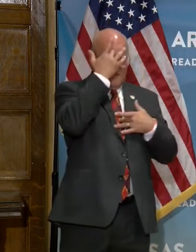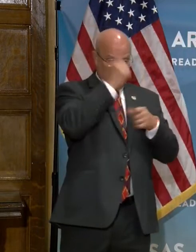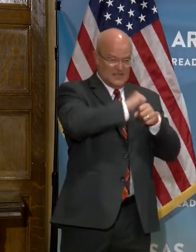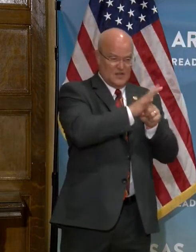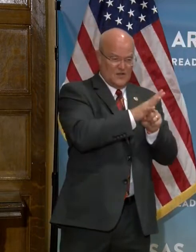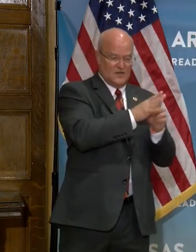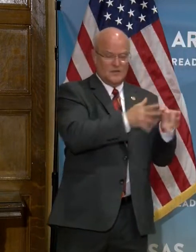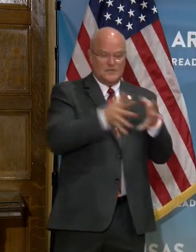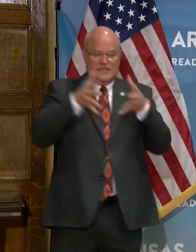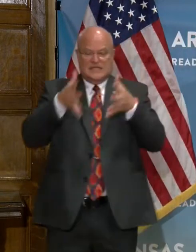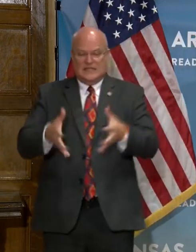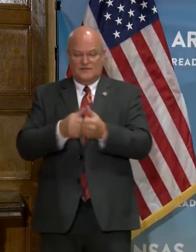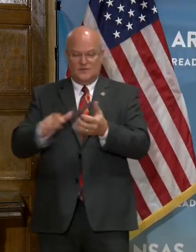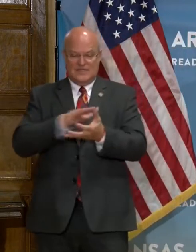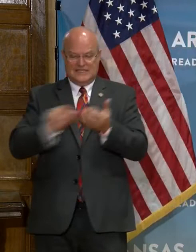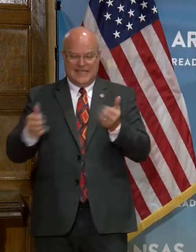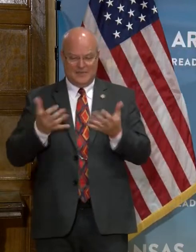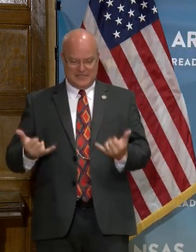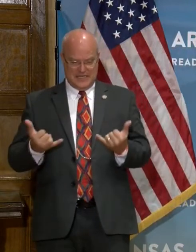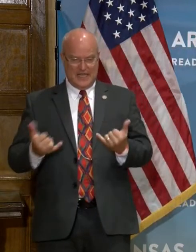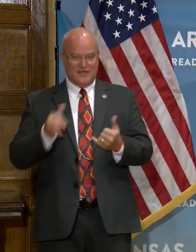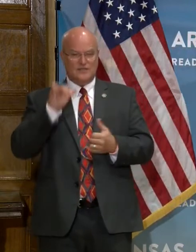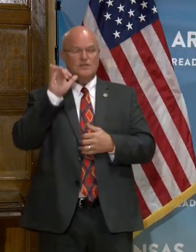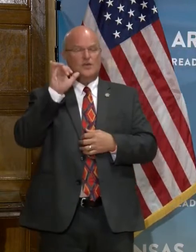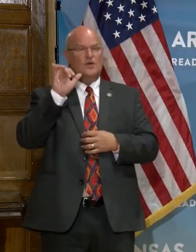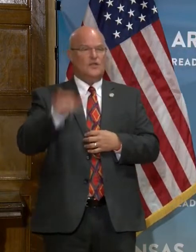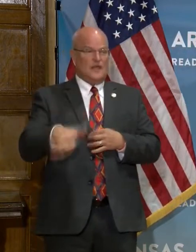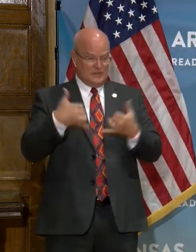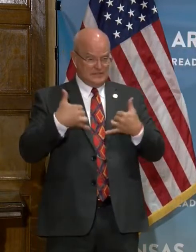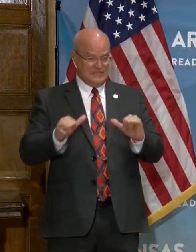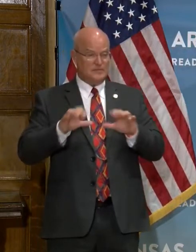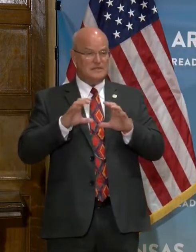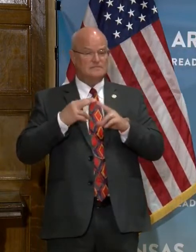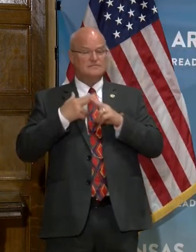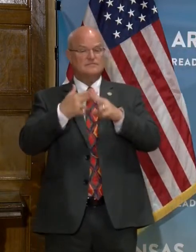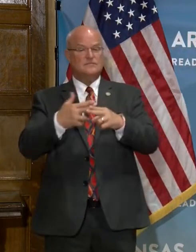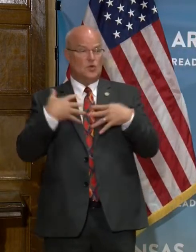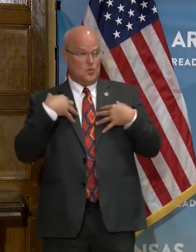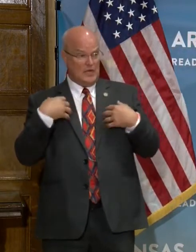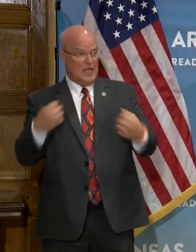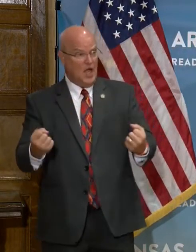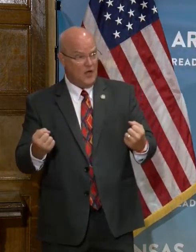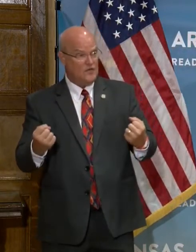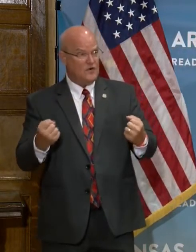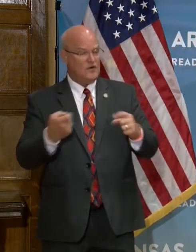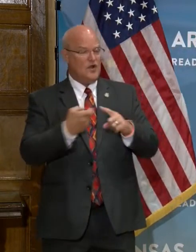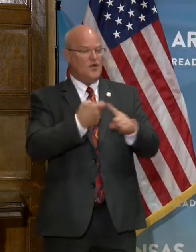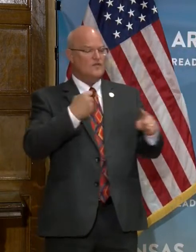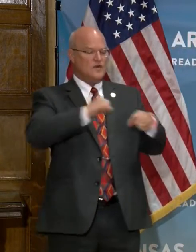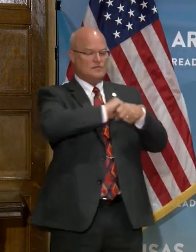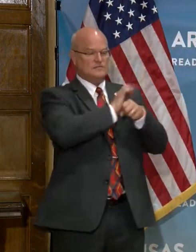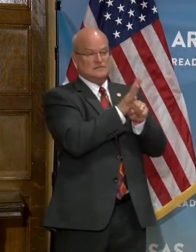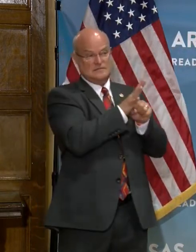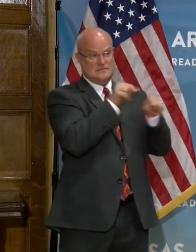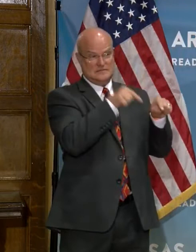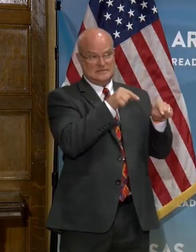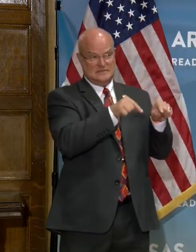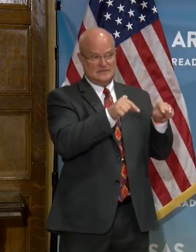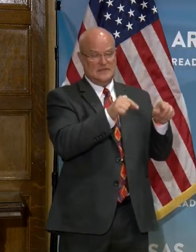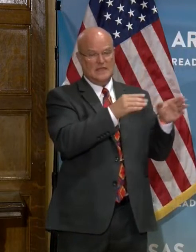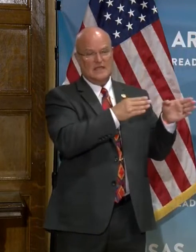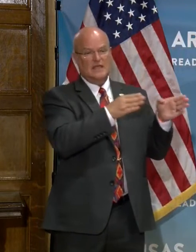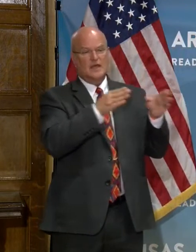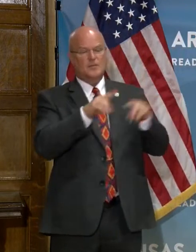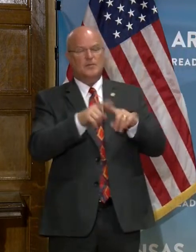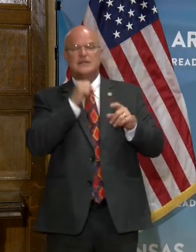infection, but he's left with damage. So those would still be classified as recovered from an epidemiologic standpoint, and